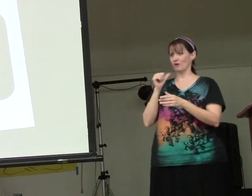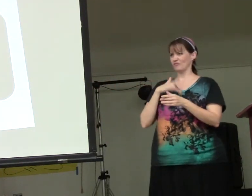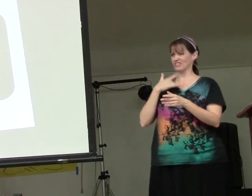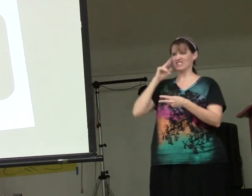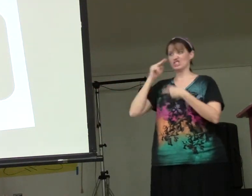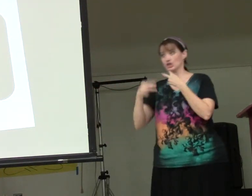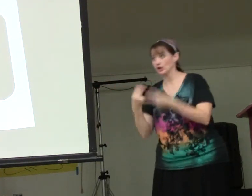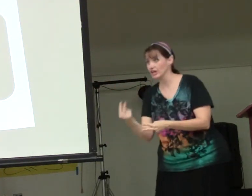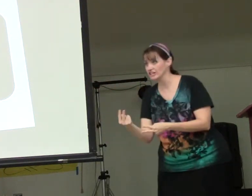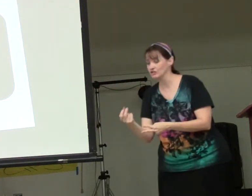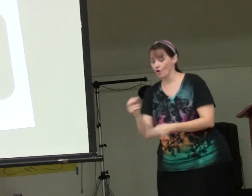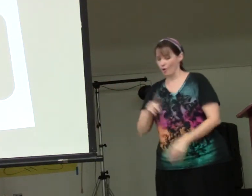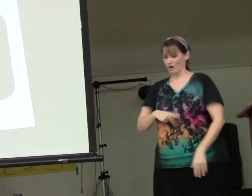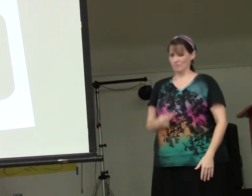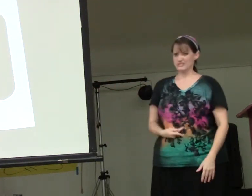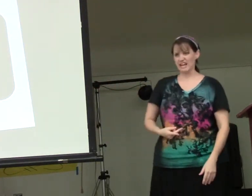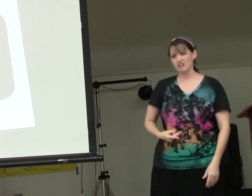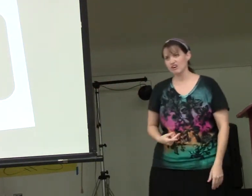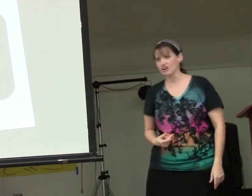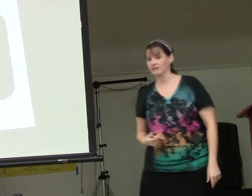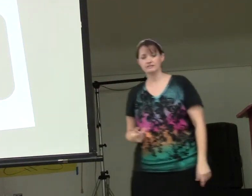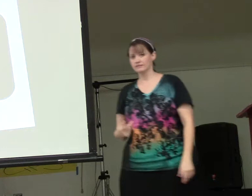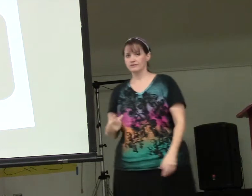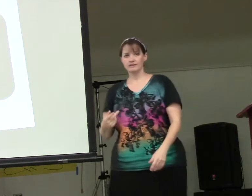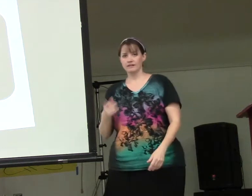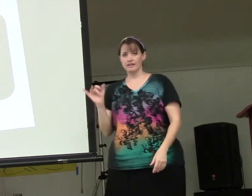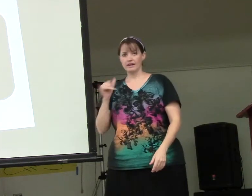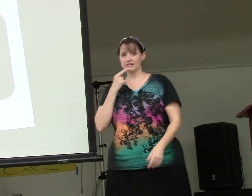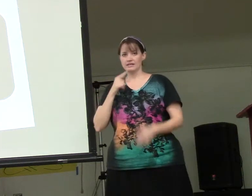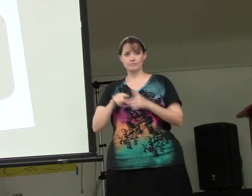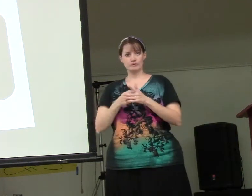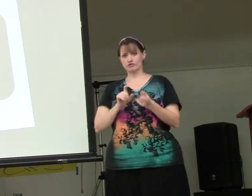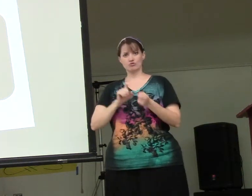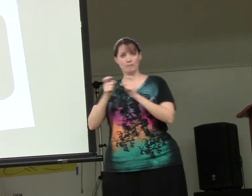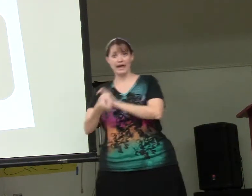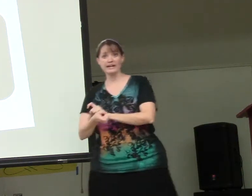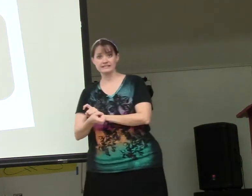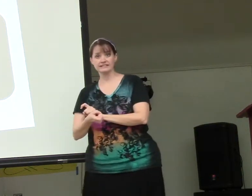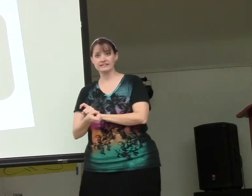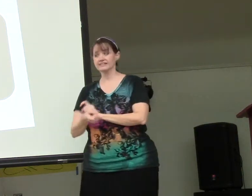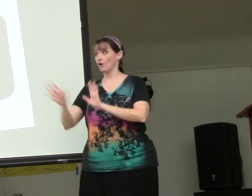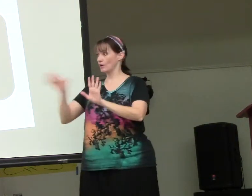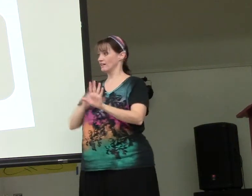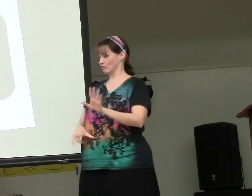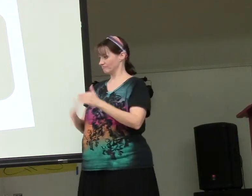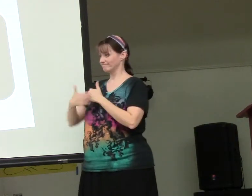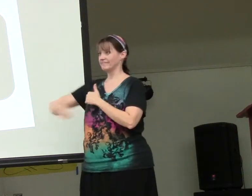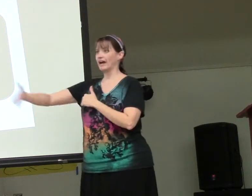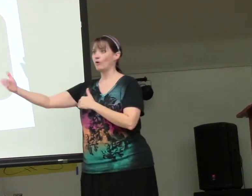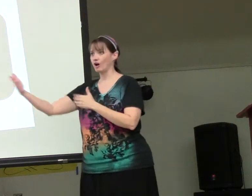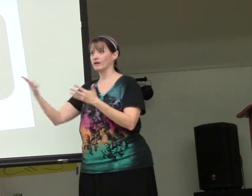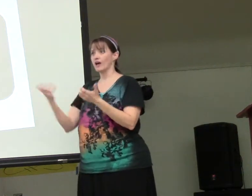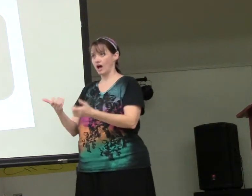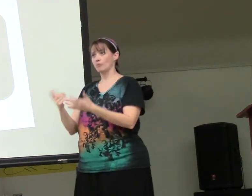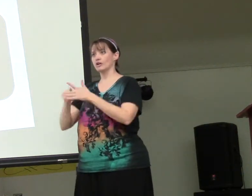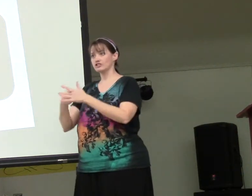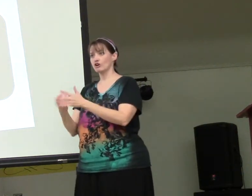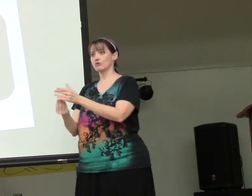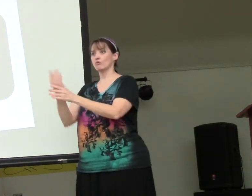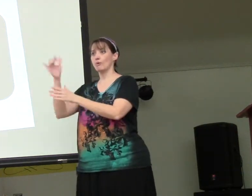feel discouraged or upset. Oh, like I said, just repent and say, okay, Lord, now on, I want to start growing